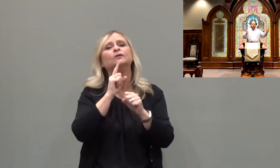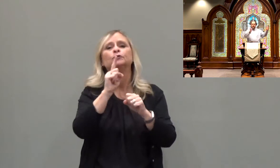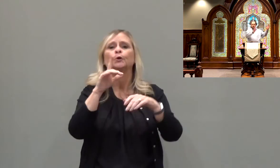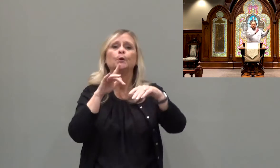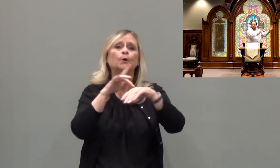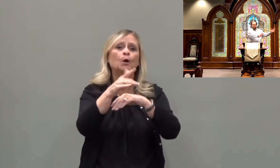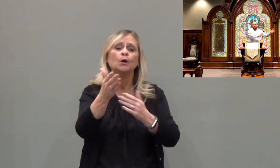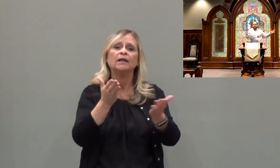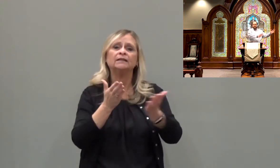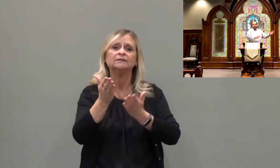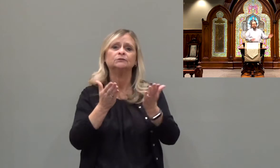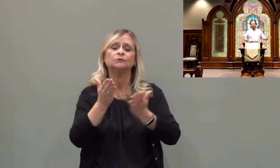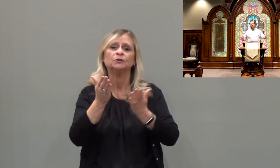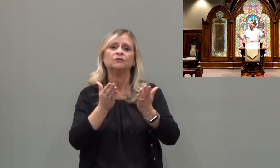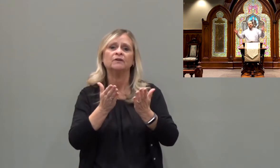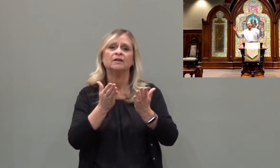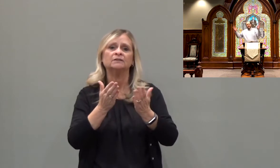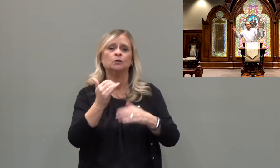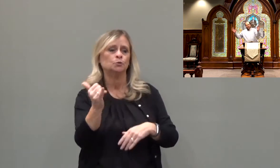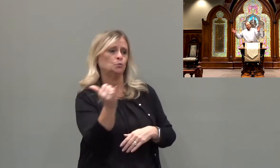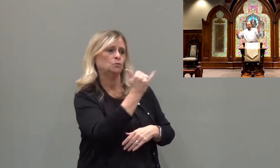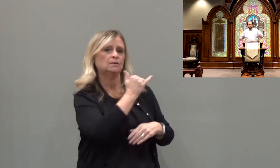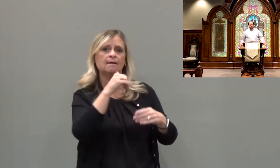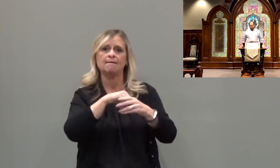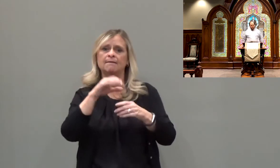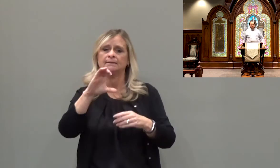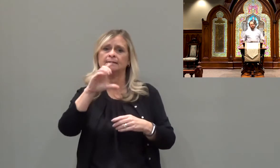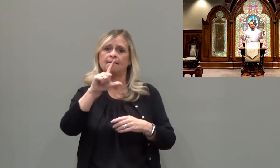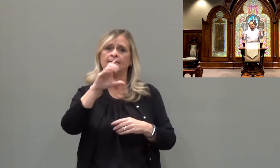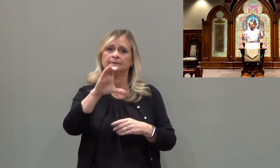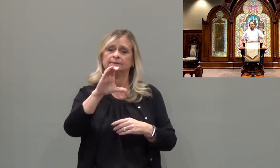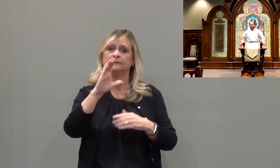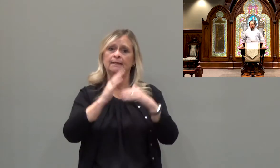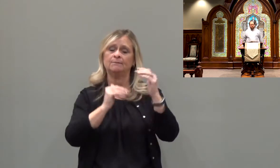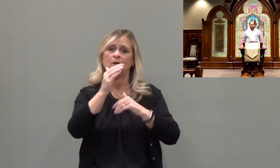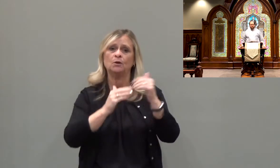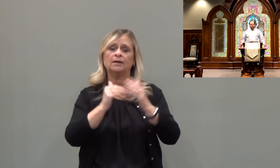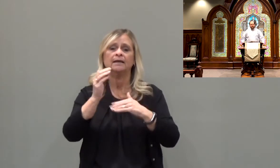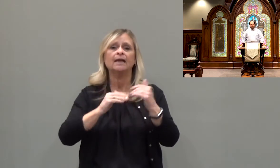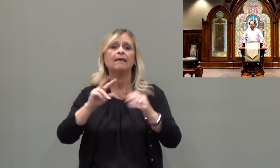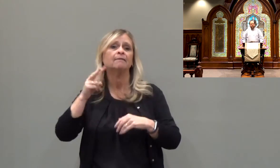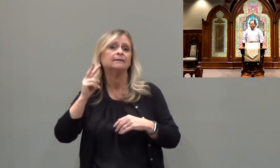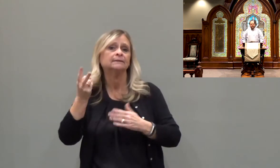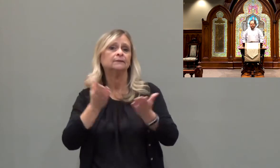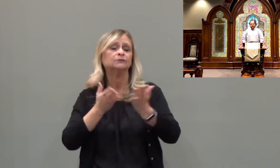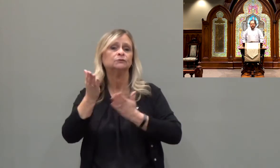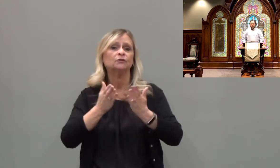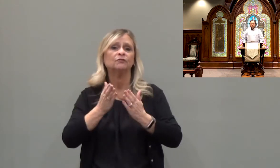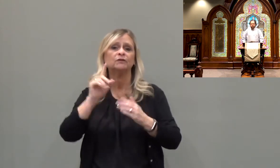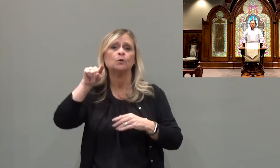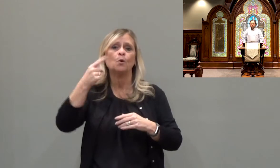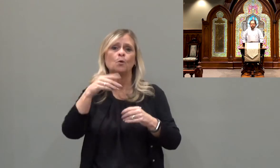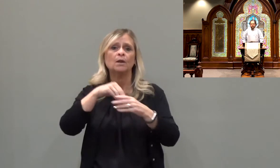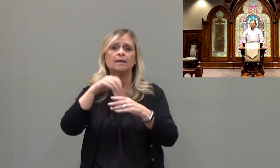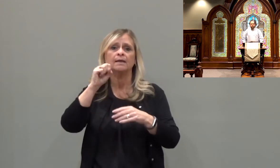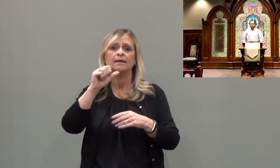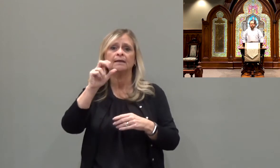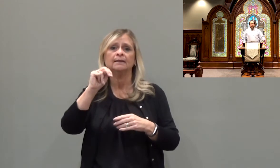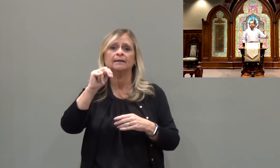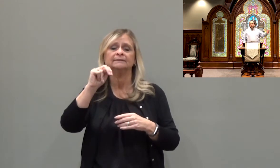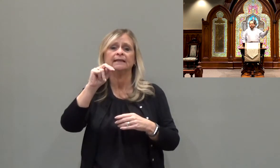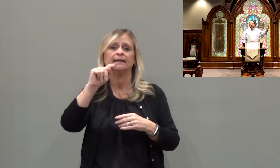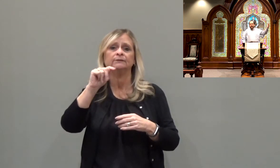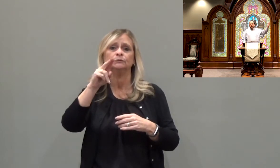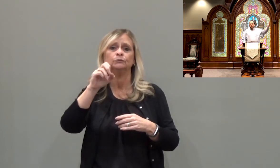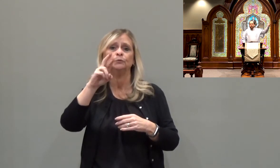service, you'll be staying just in the CLC building, and at the late service, you'll be just in the sanctuary building. And those doors you'll enter will